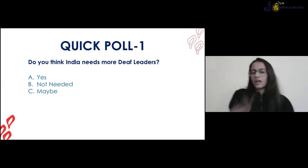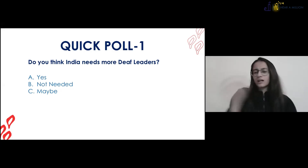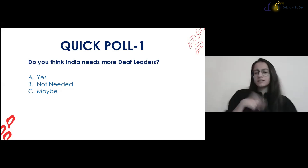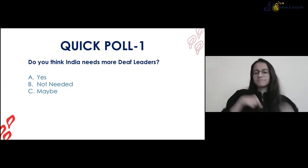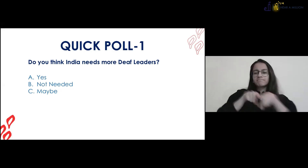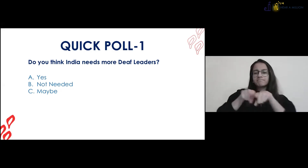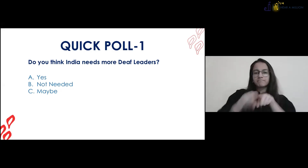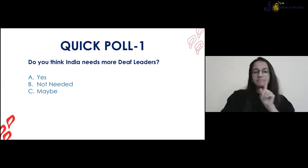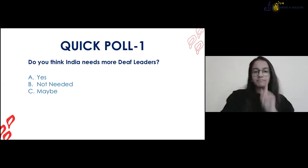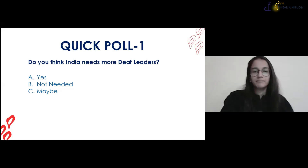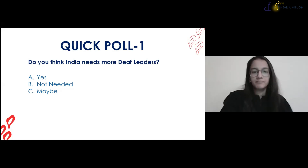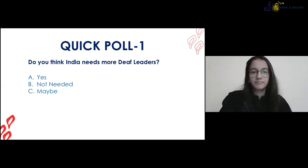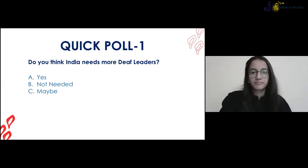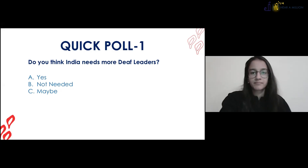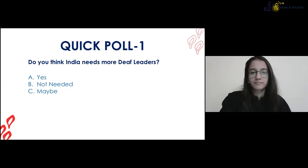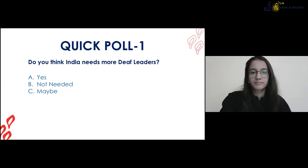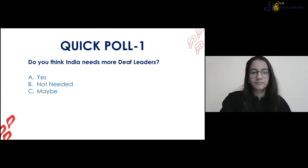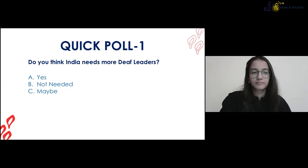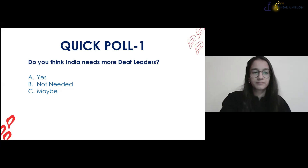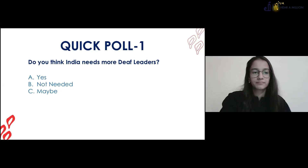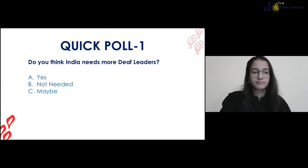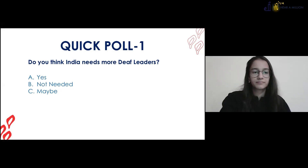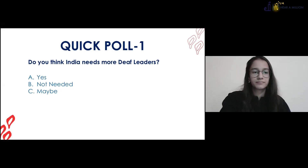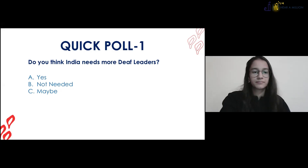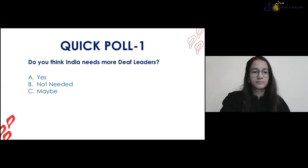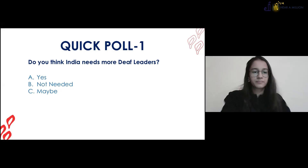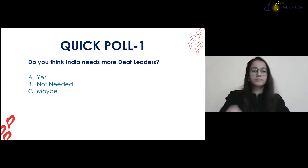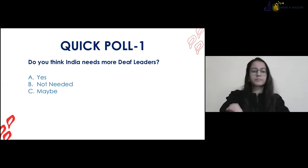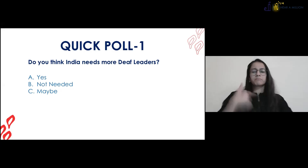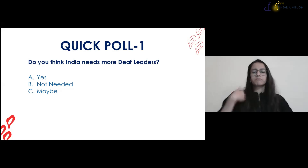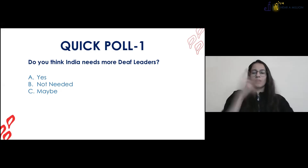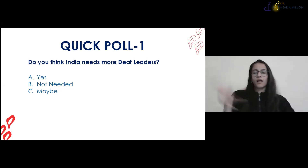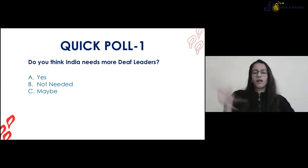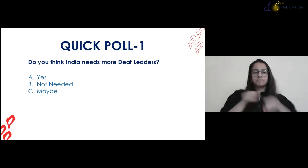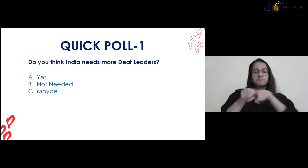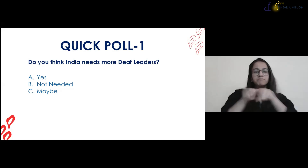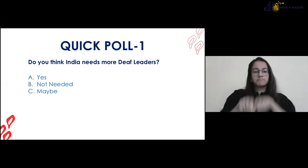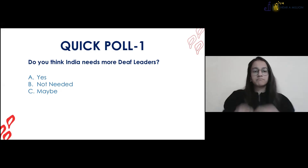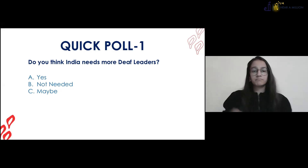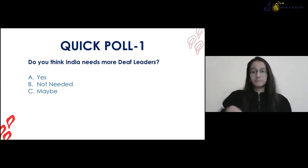option. Okay, I'll explain once again.